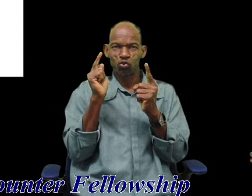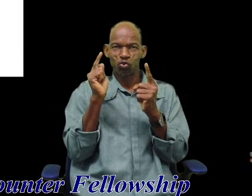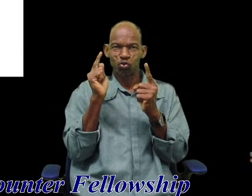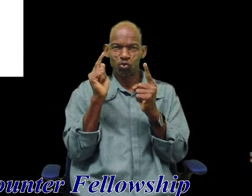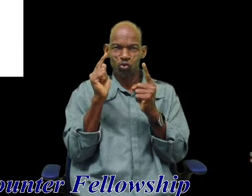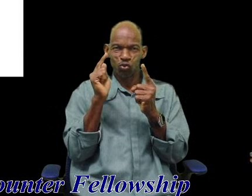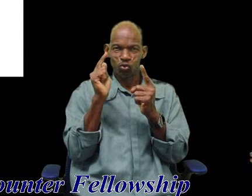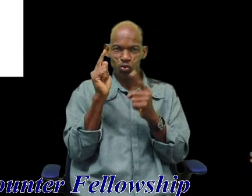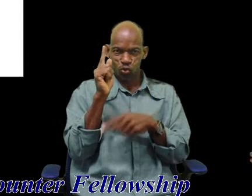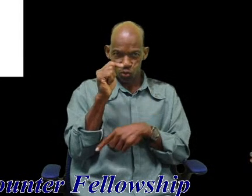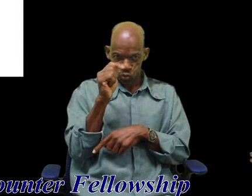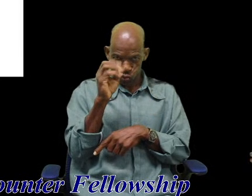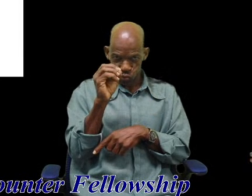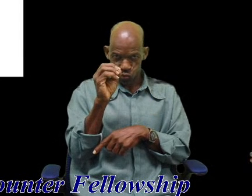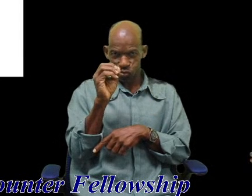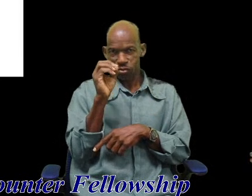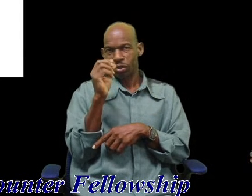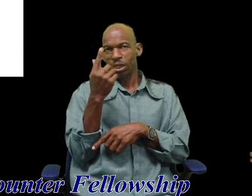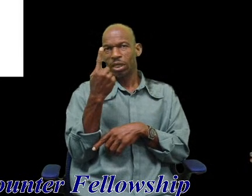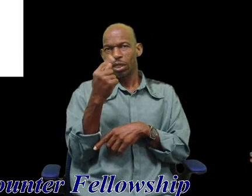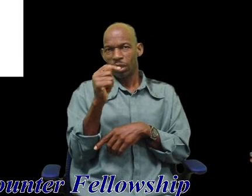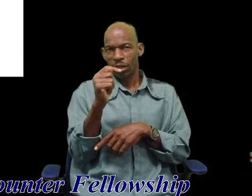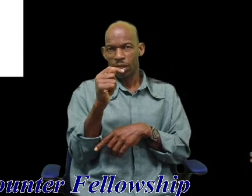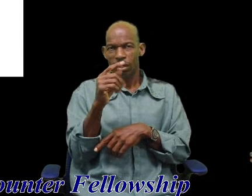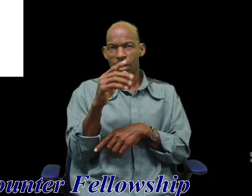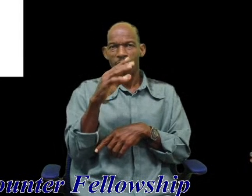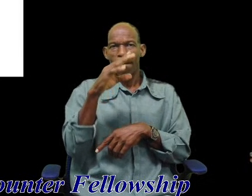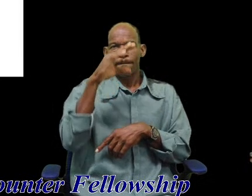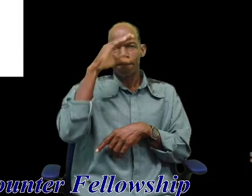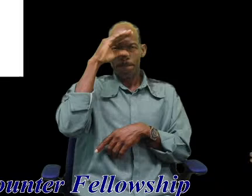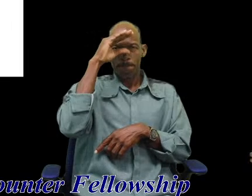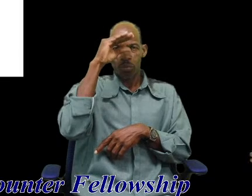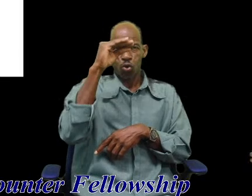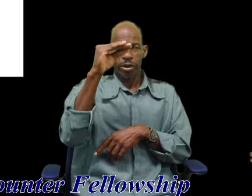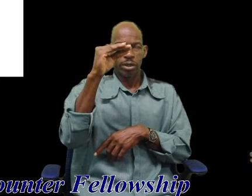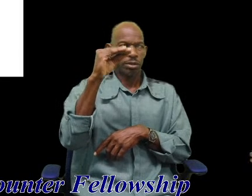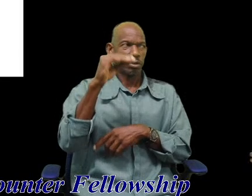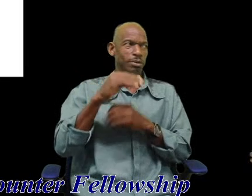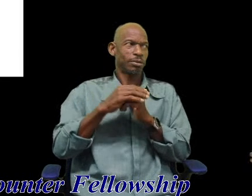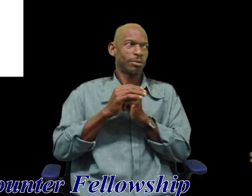to the boy.